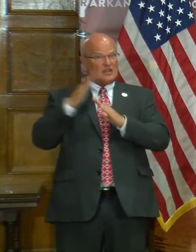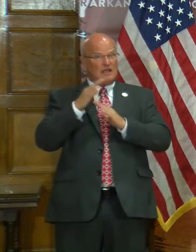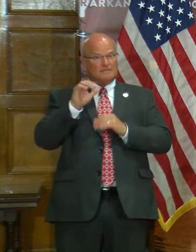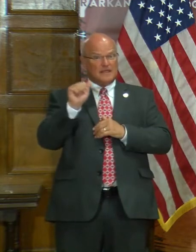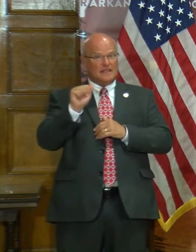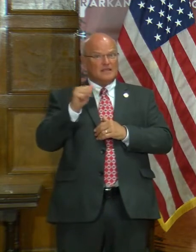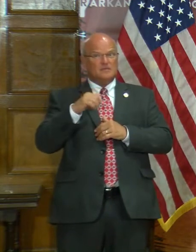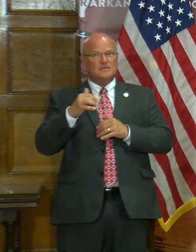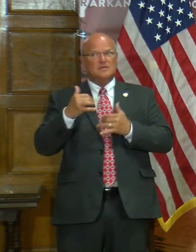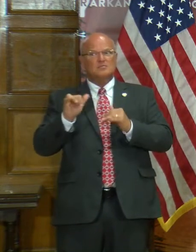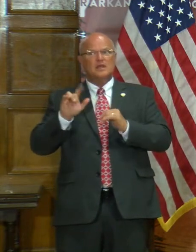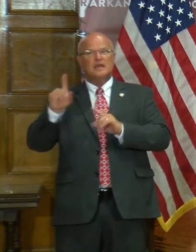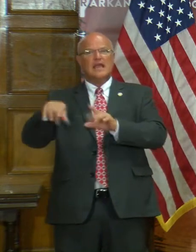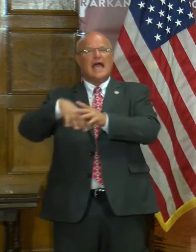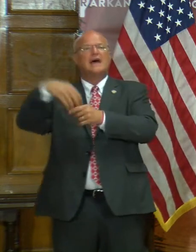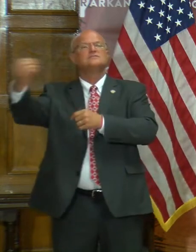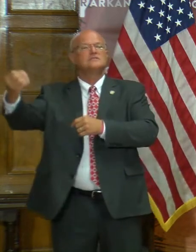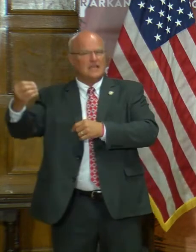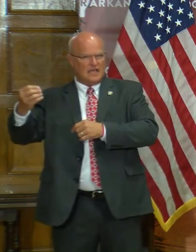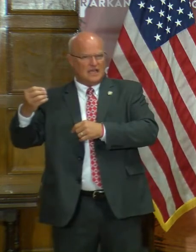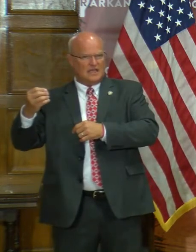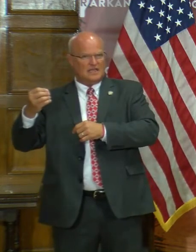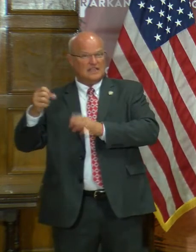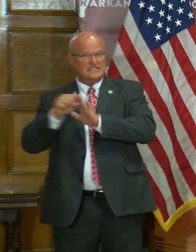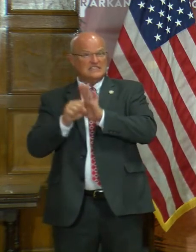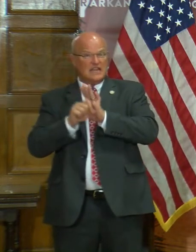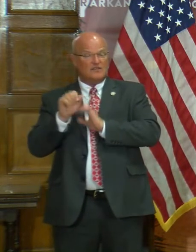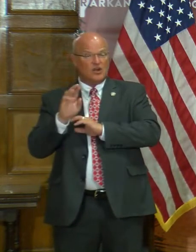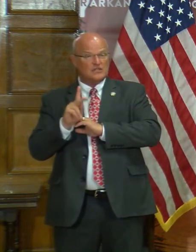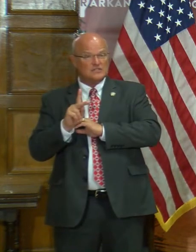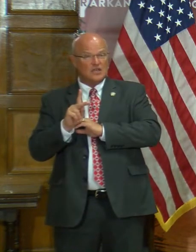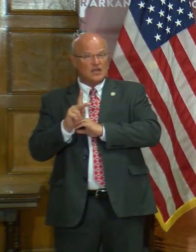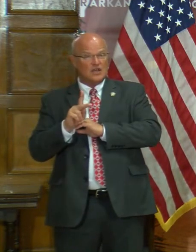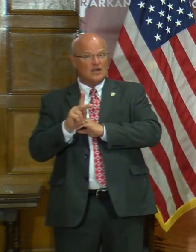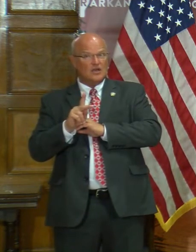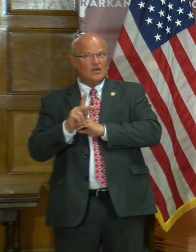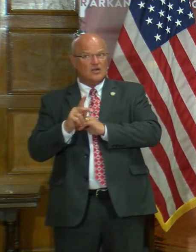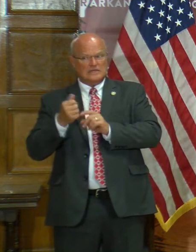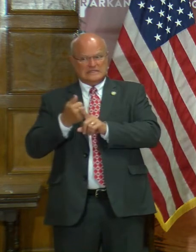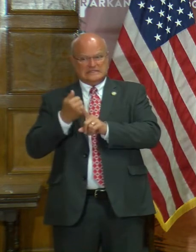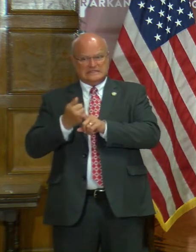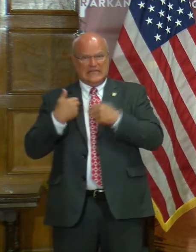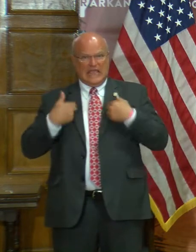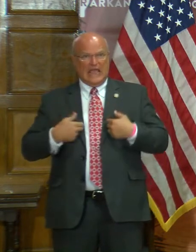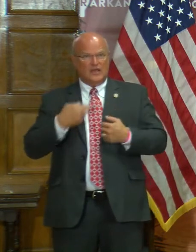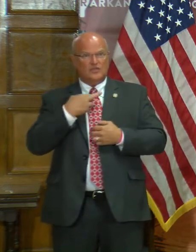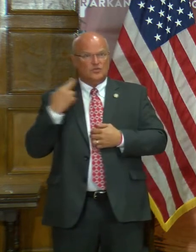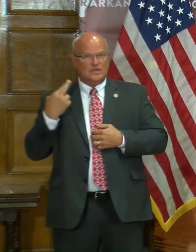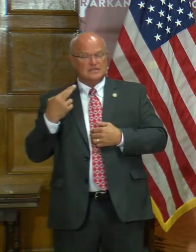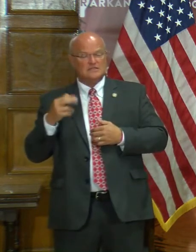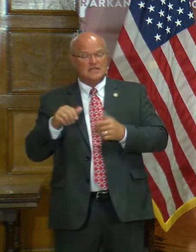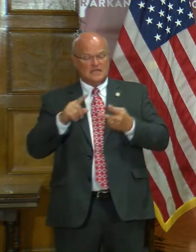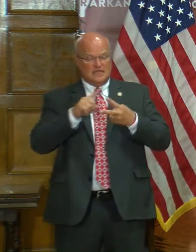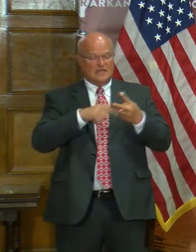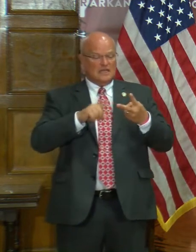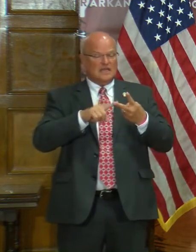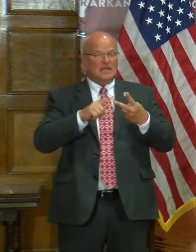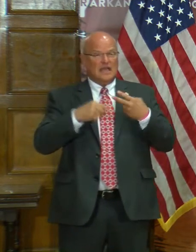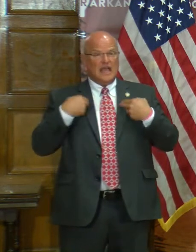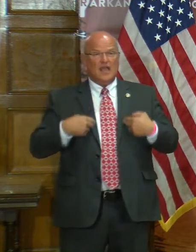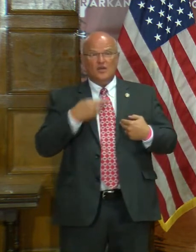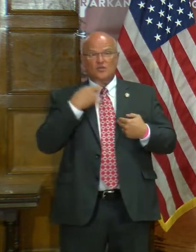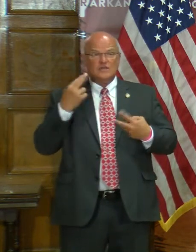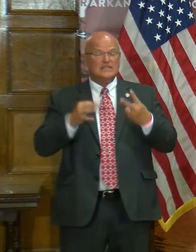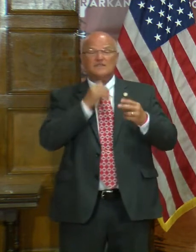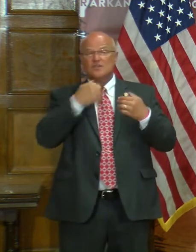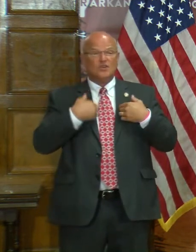they're going to be playing outside of the state of Arkansas, which brings its own health risk. The other health risk is that if